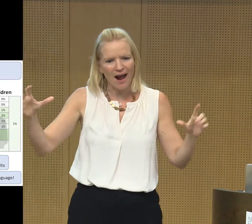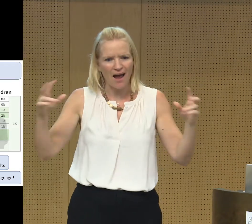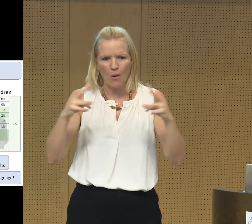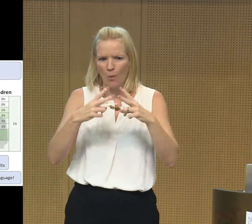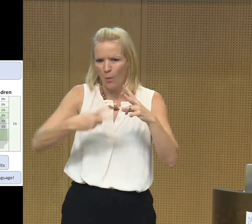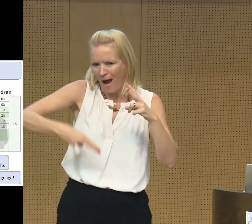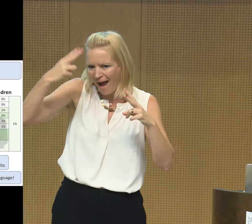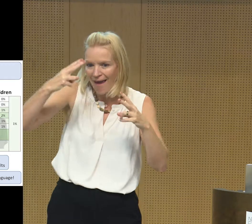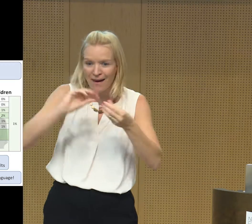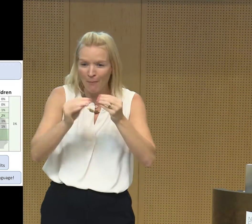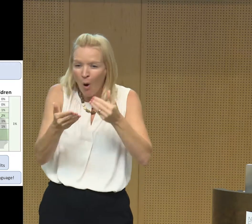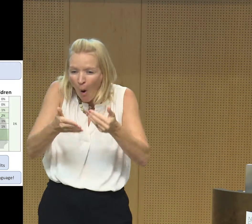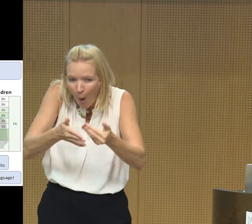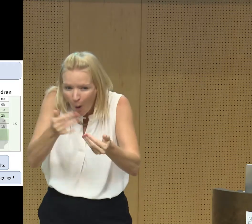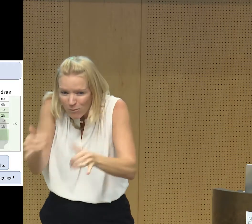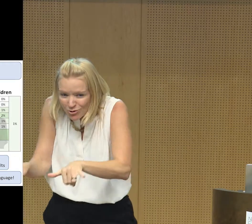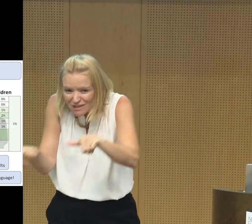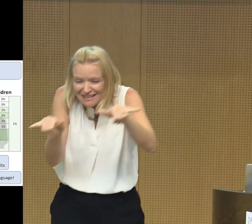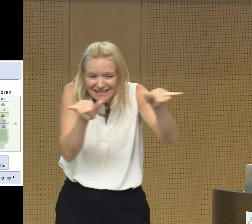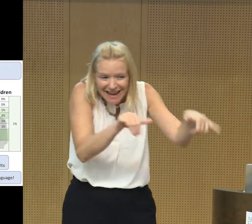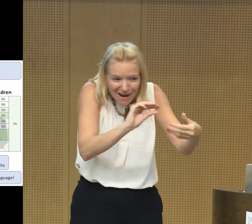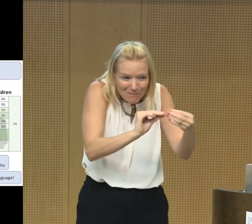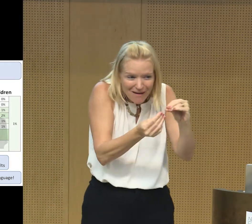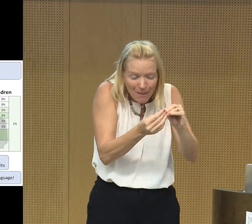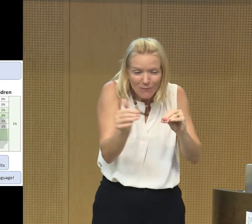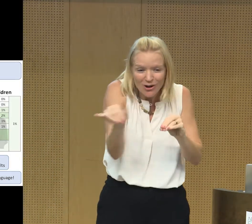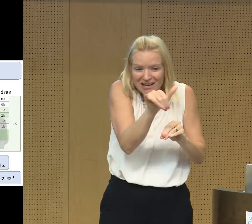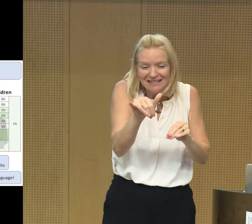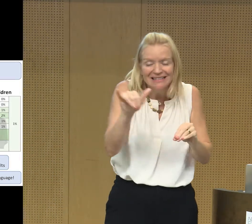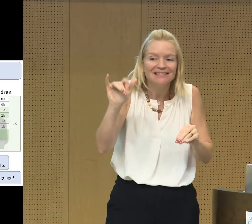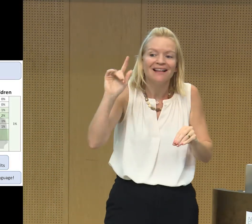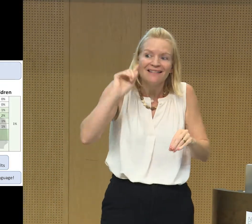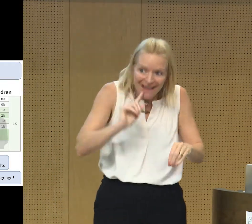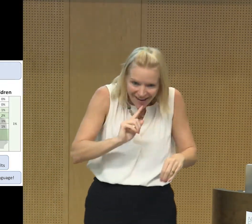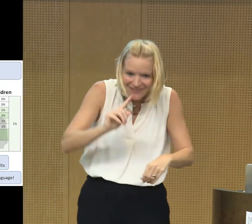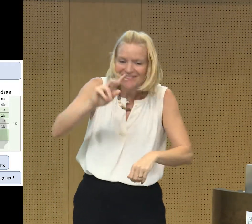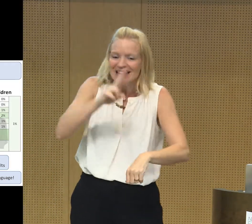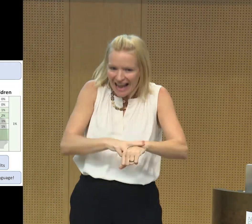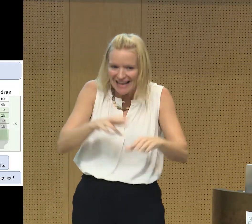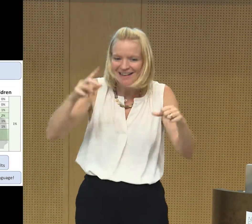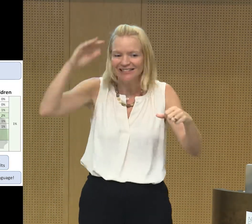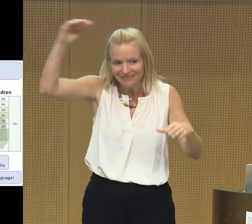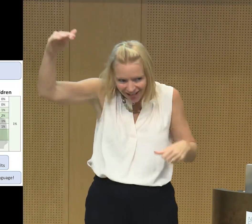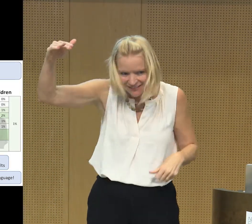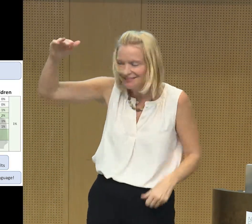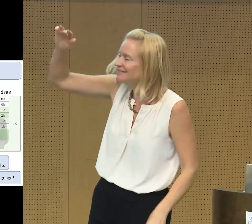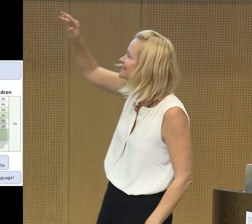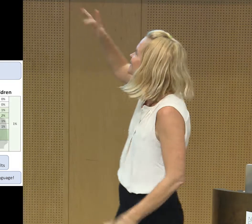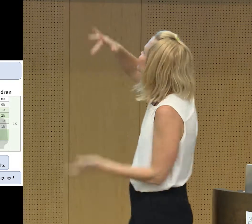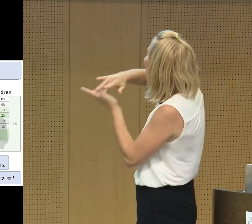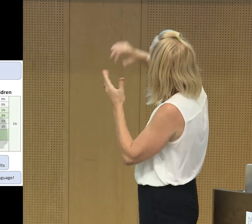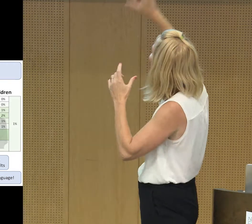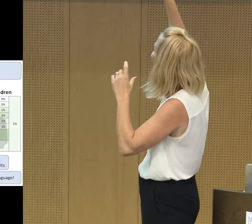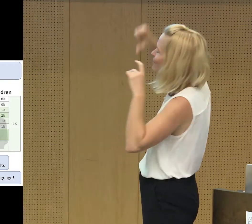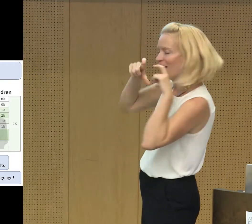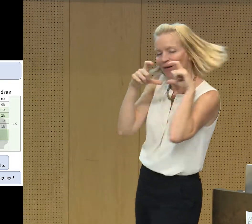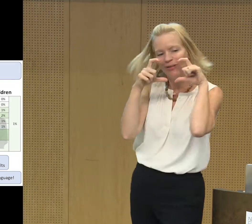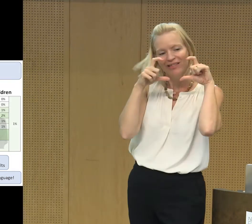entire screen. Now, interestingly, the signing children have very similar results to